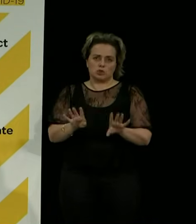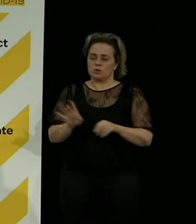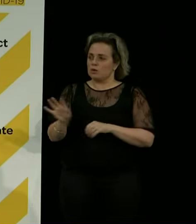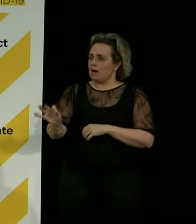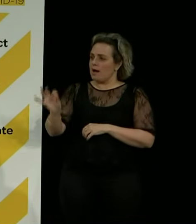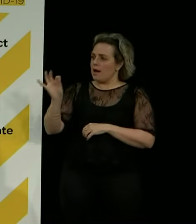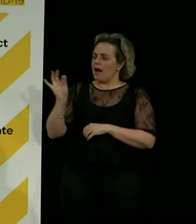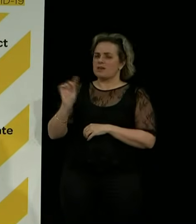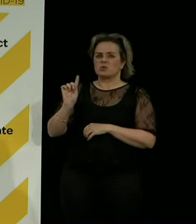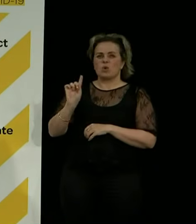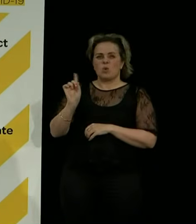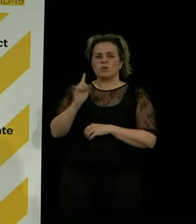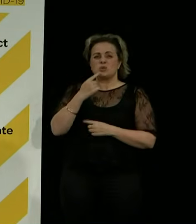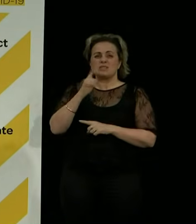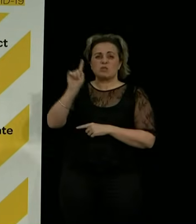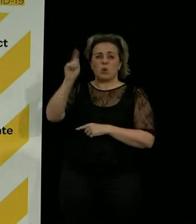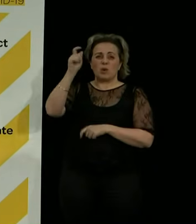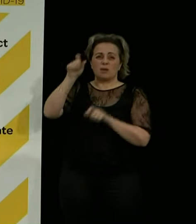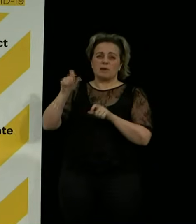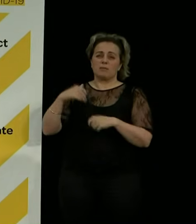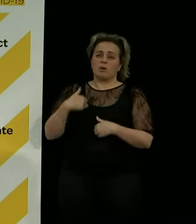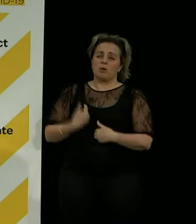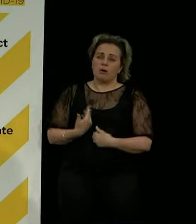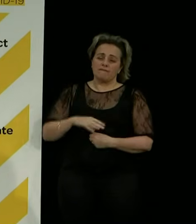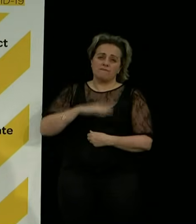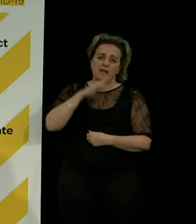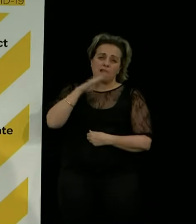for fatigued Aucklanders? Yes.